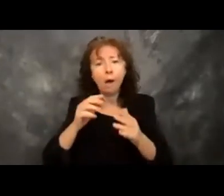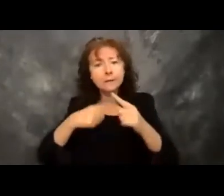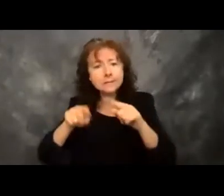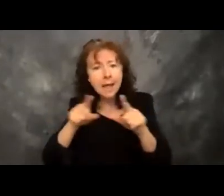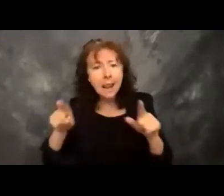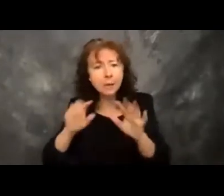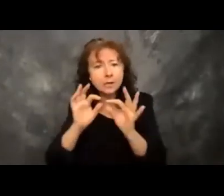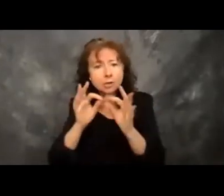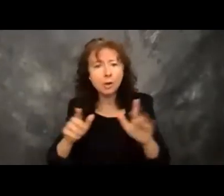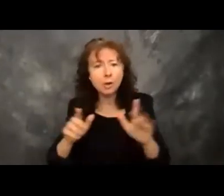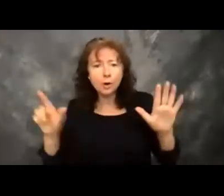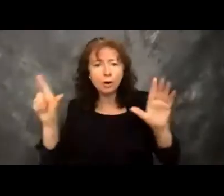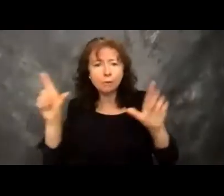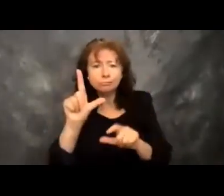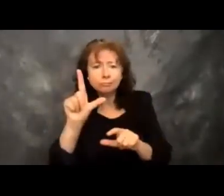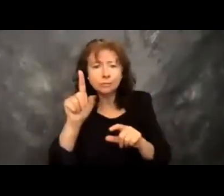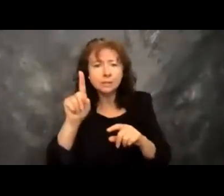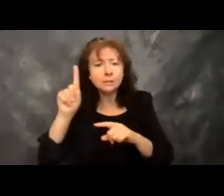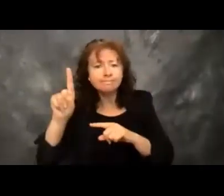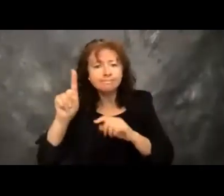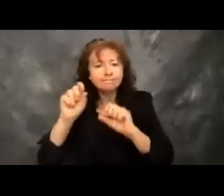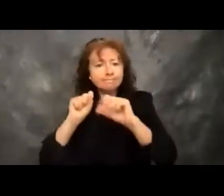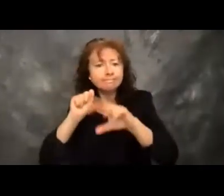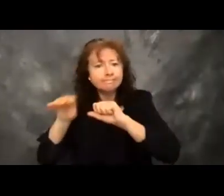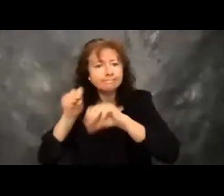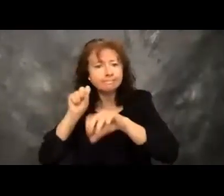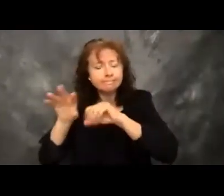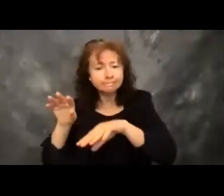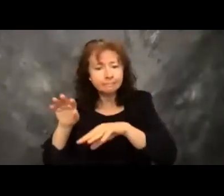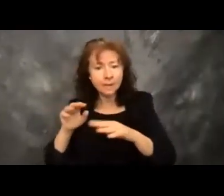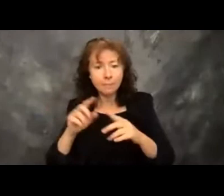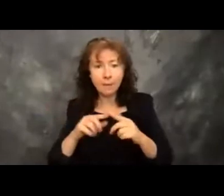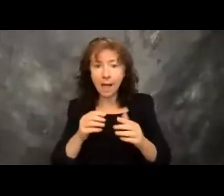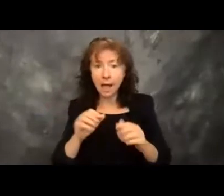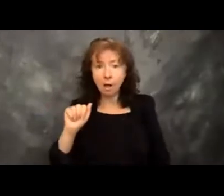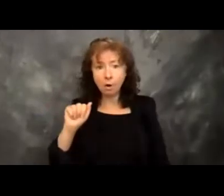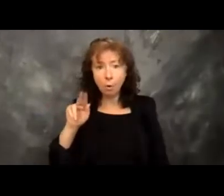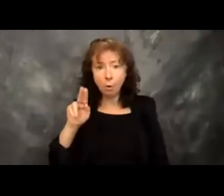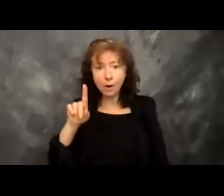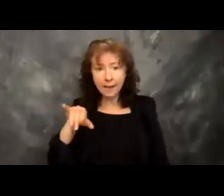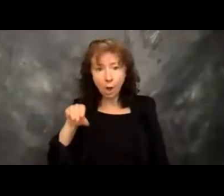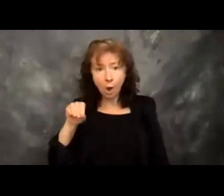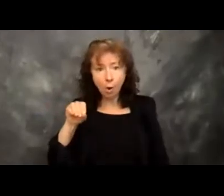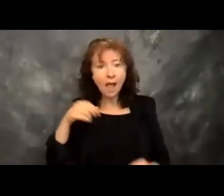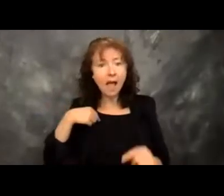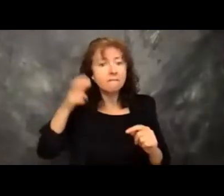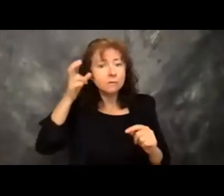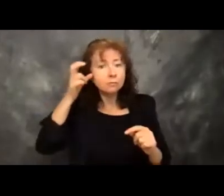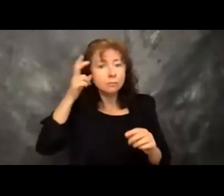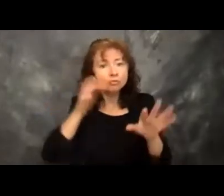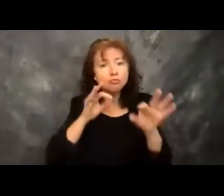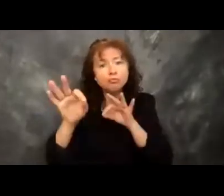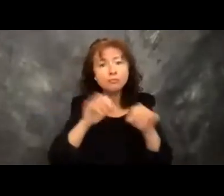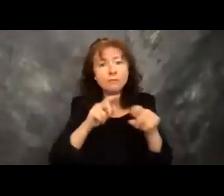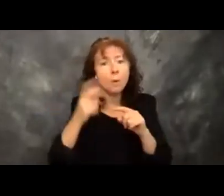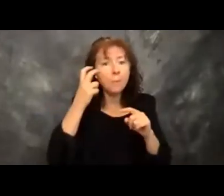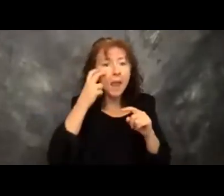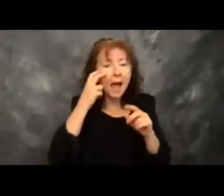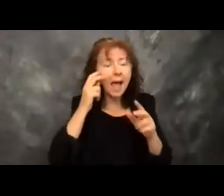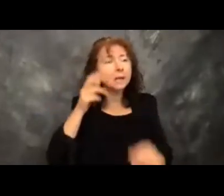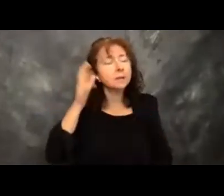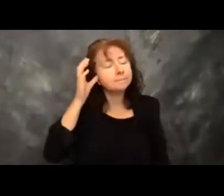the videos, but none of them have, for example, audio description for blind, which of course makes it